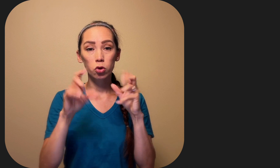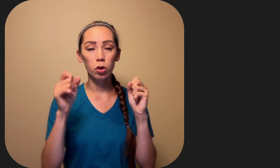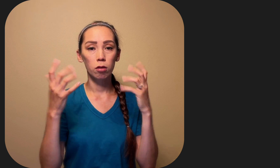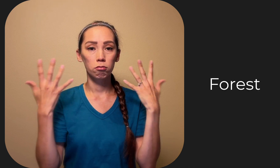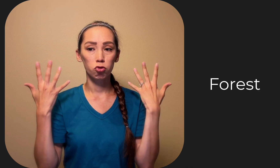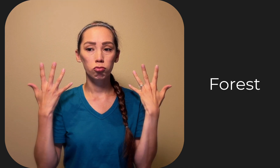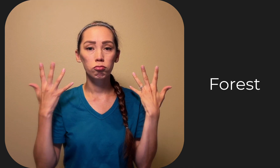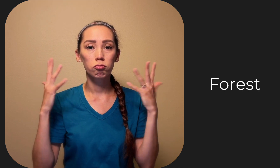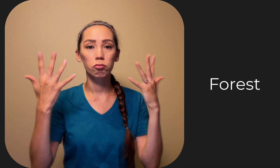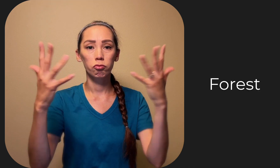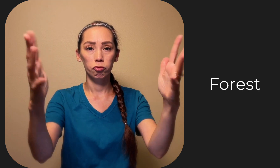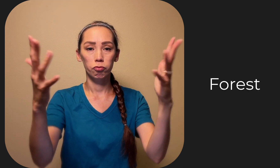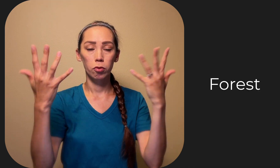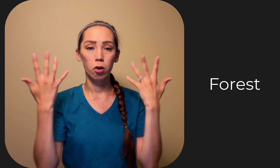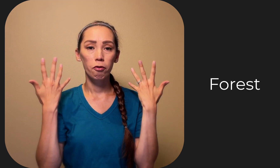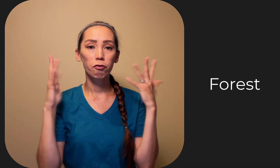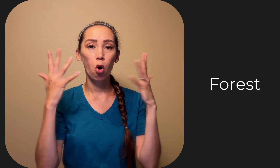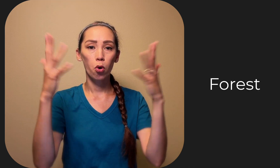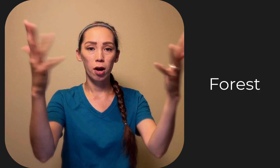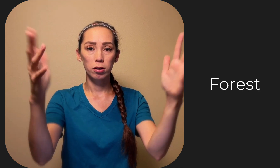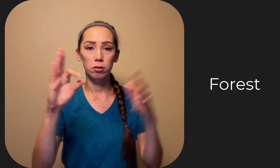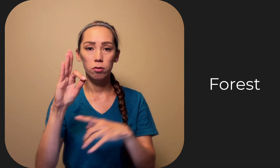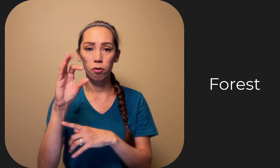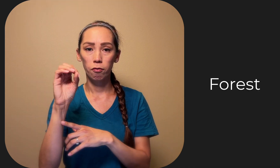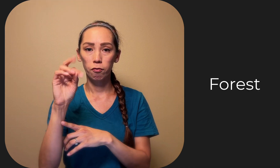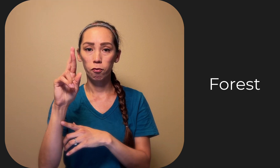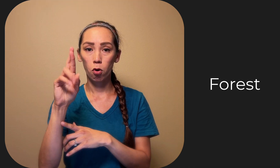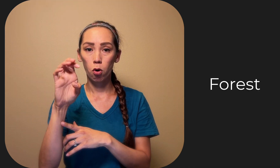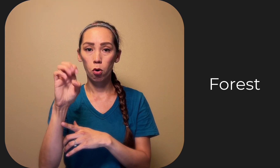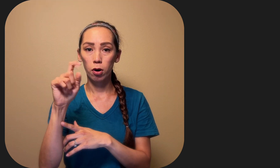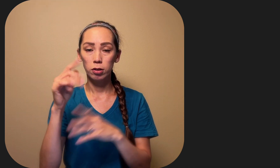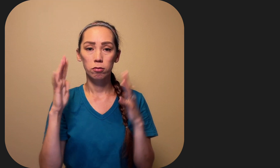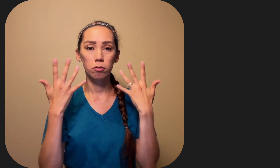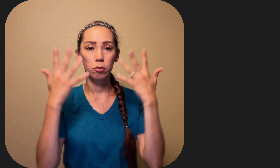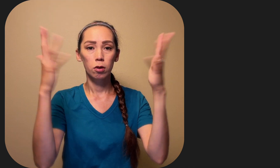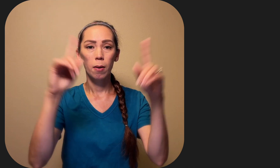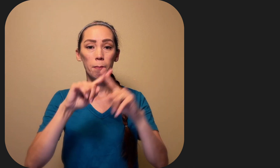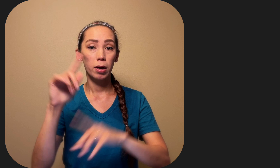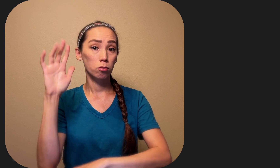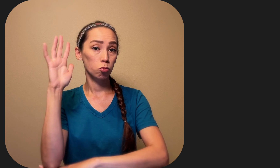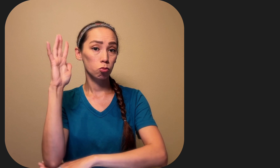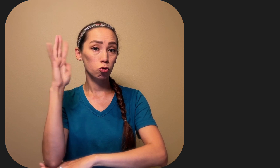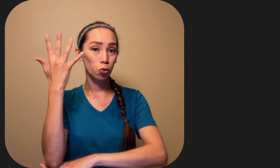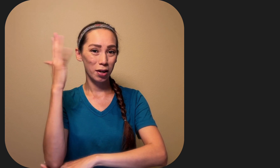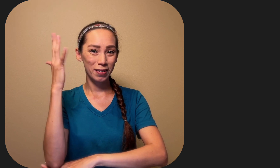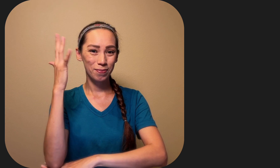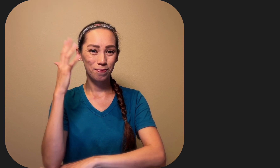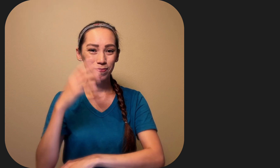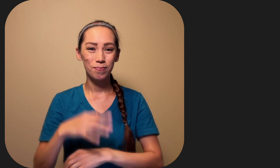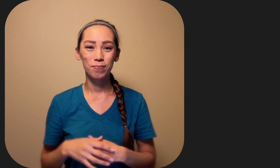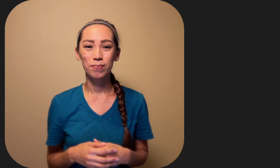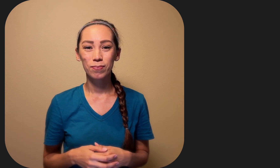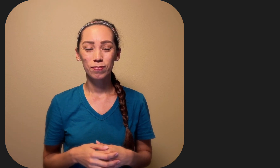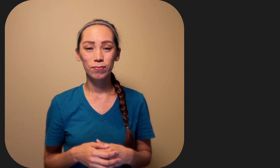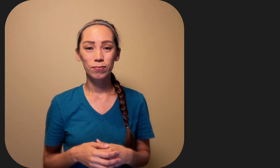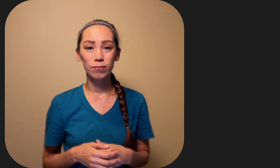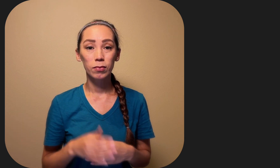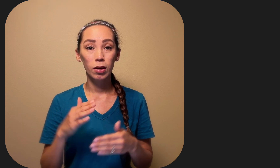forest, you would take both hands and do the same shape, and you would kind of go forward. But for right now, we're just doing one tree.